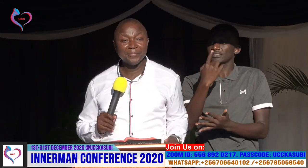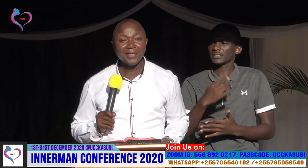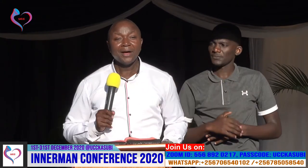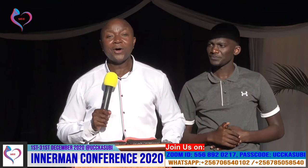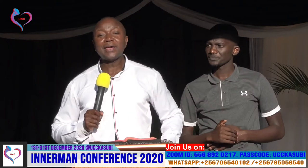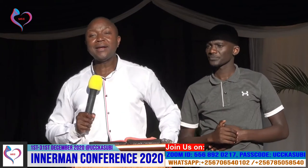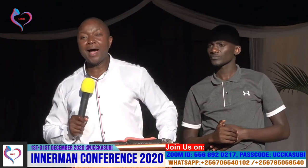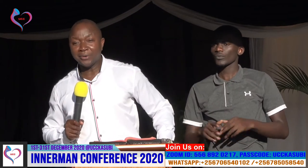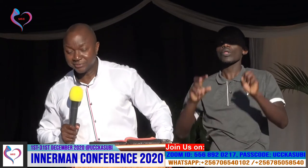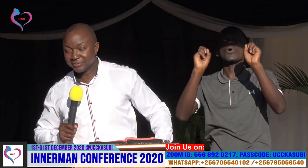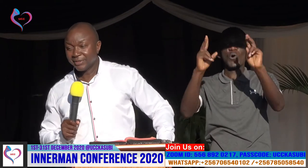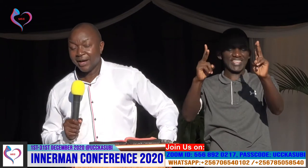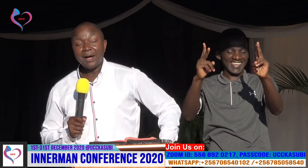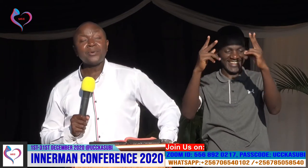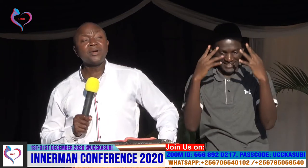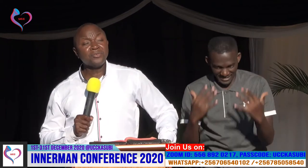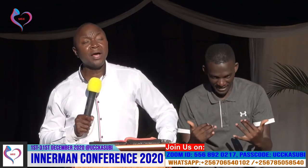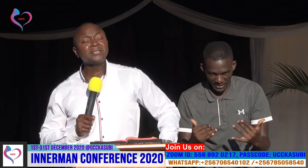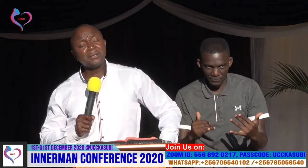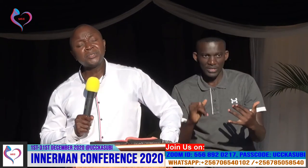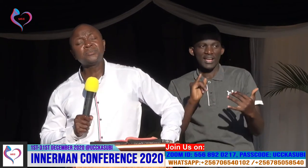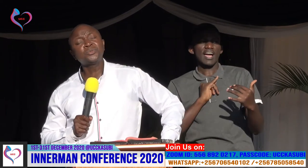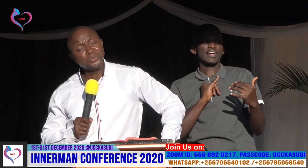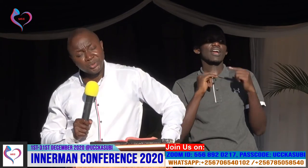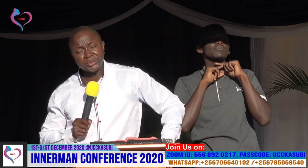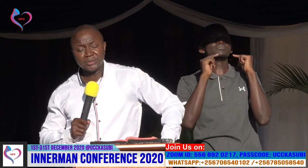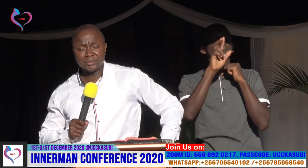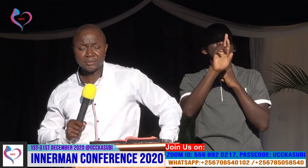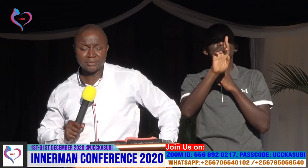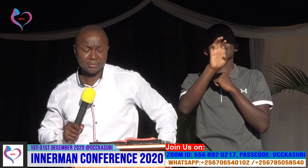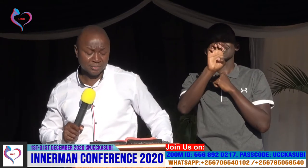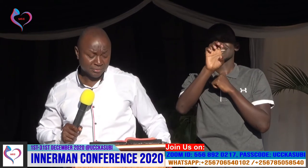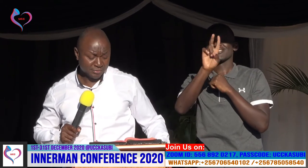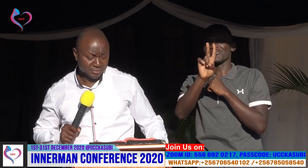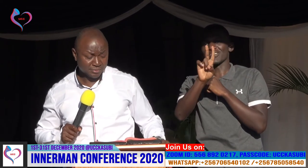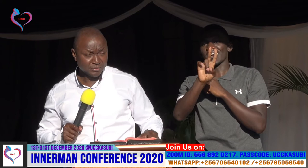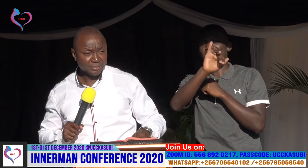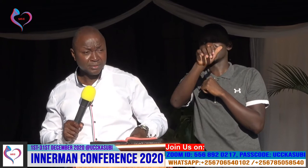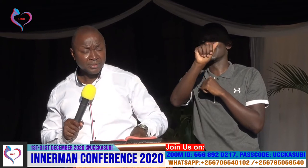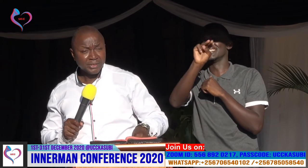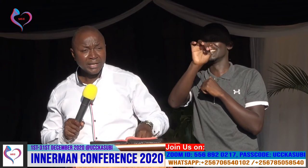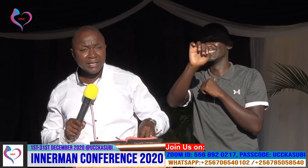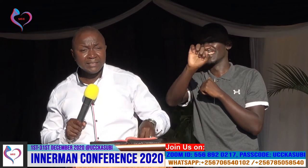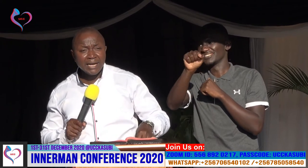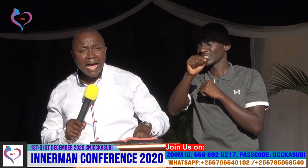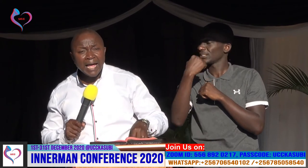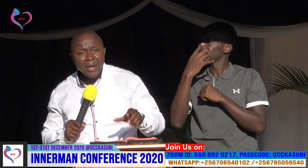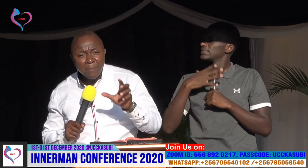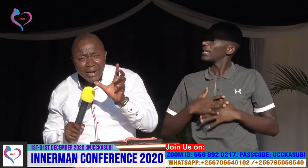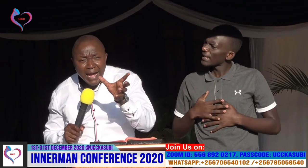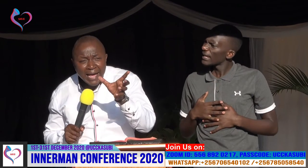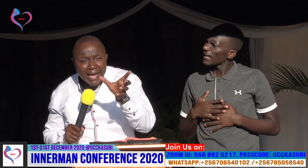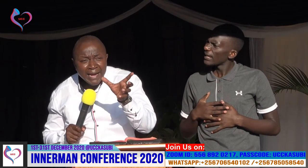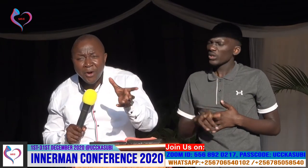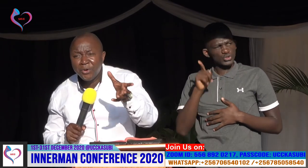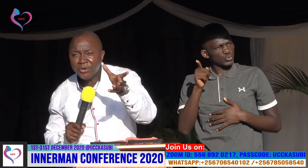them, okay, now, I'm Reverend James Mutunzi. Ndi Reverend James Mutunzi. And they said, are you